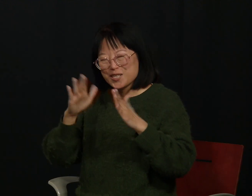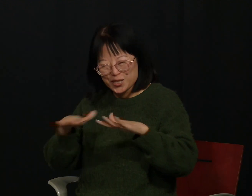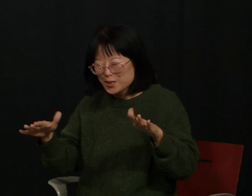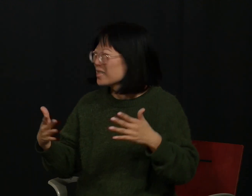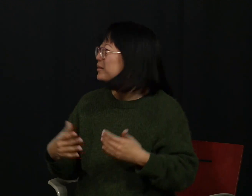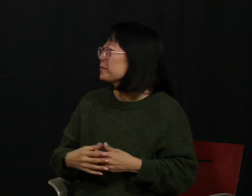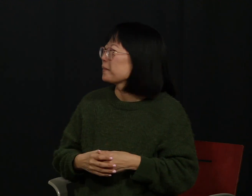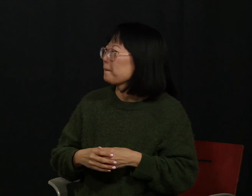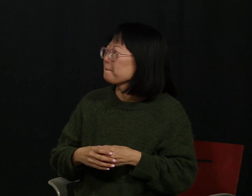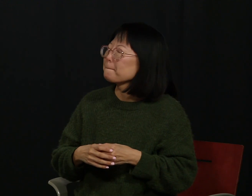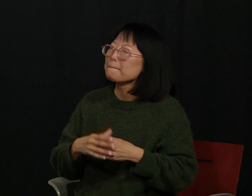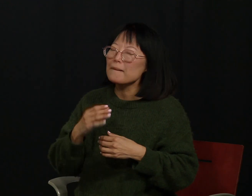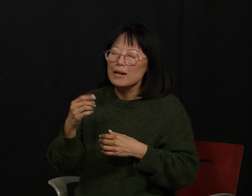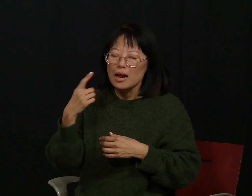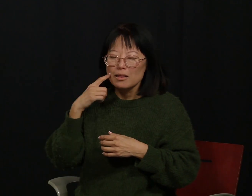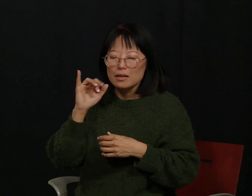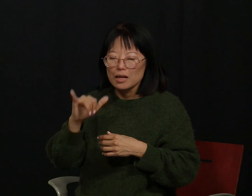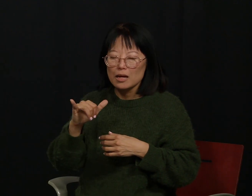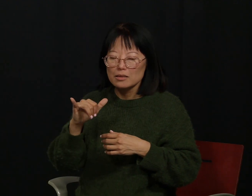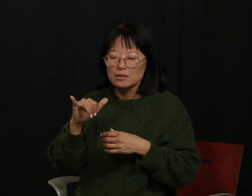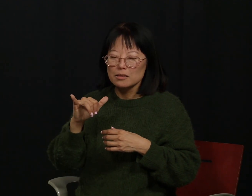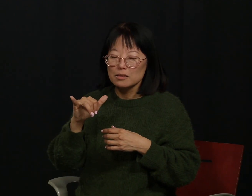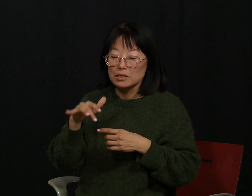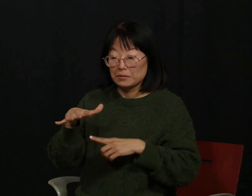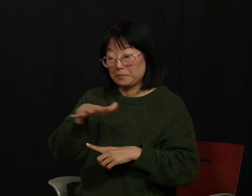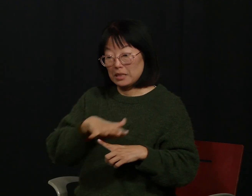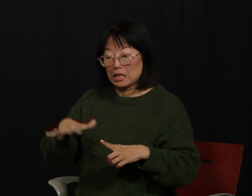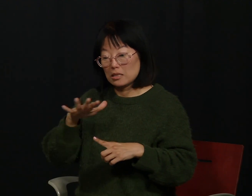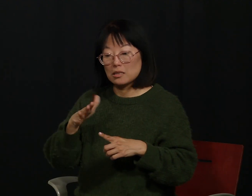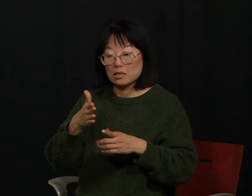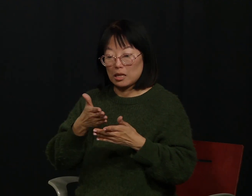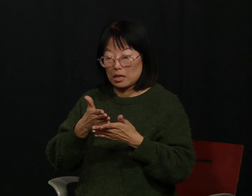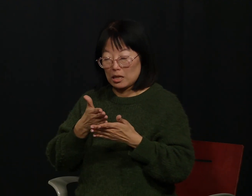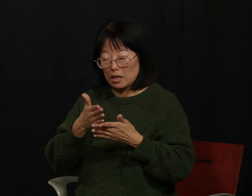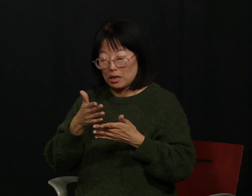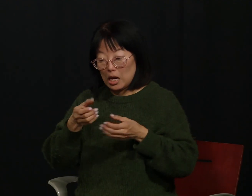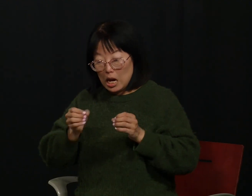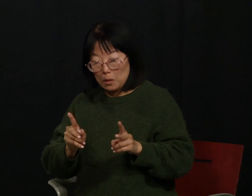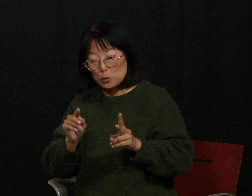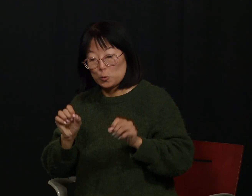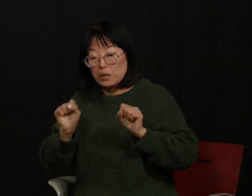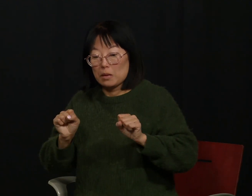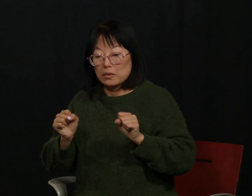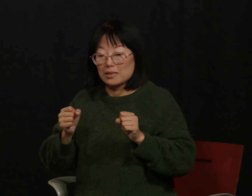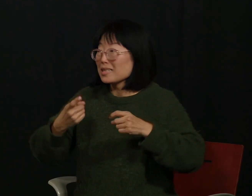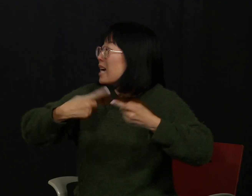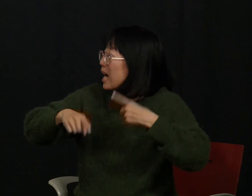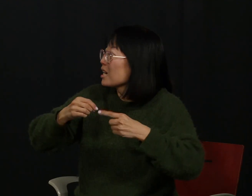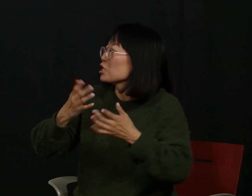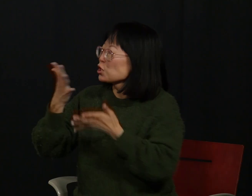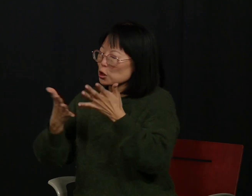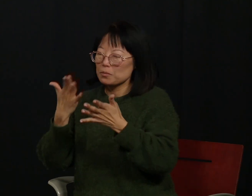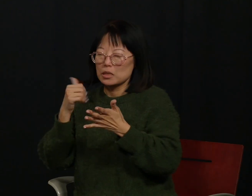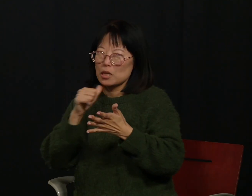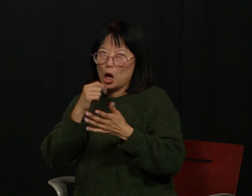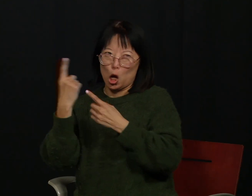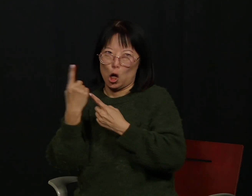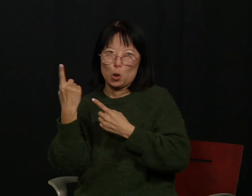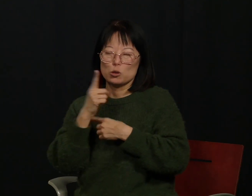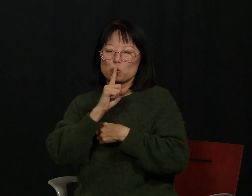children. And I think that in that space, there's an opportunity to be able to sign and gesture, because it's not always